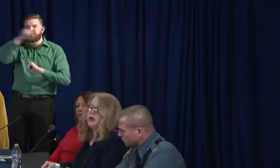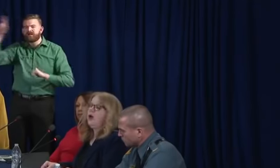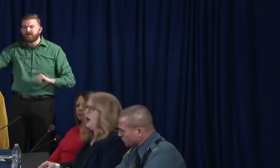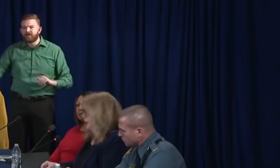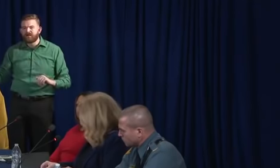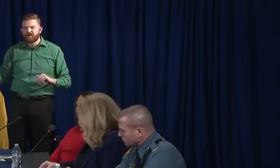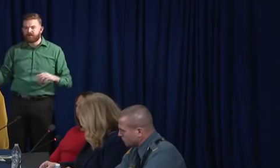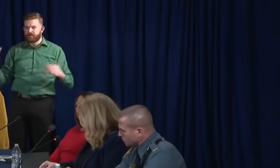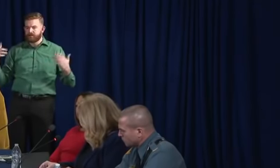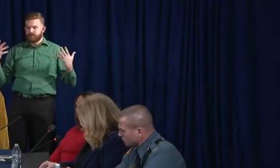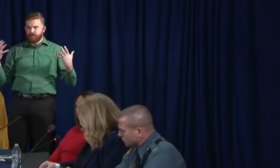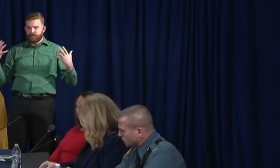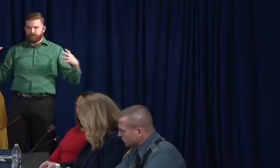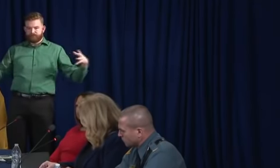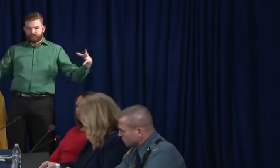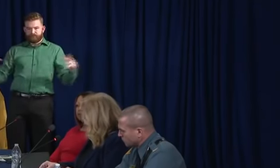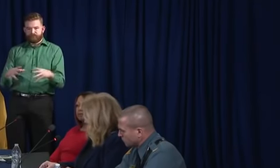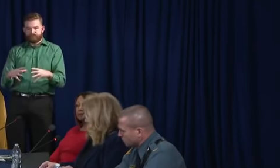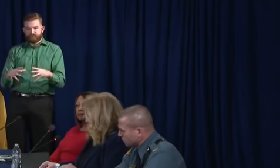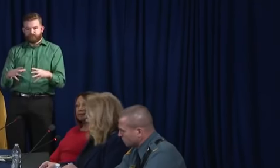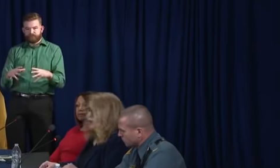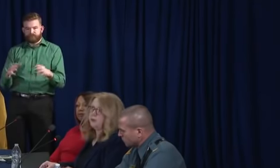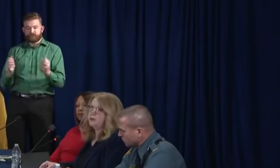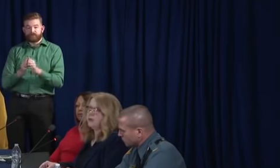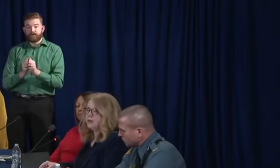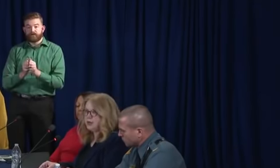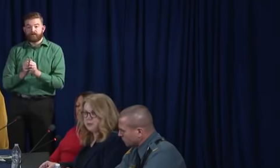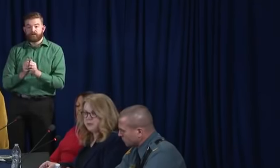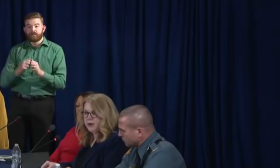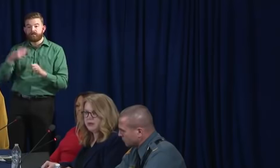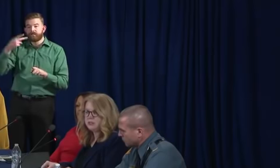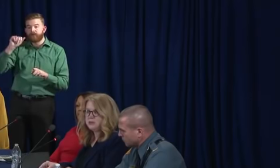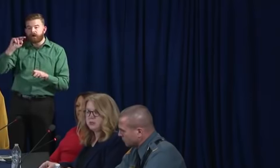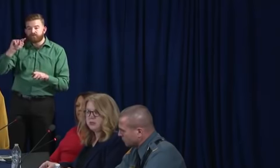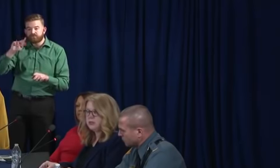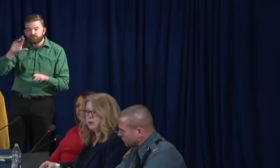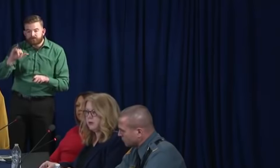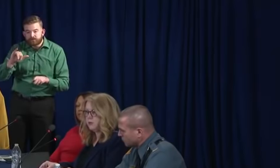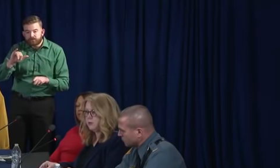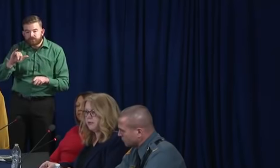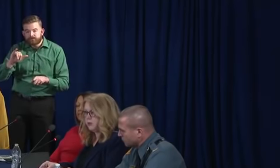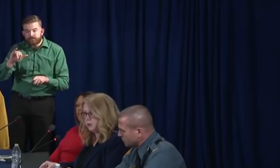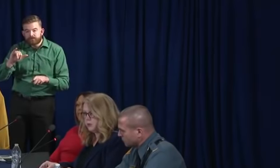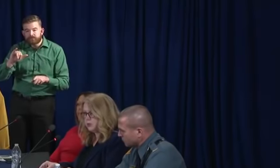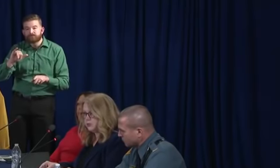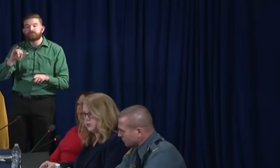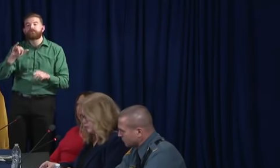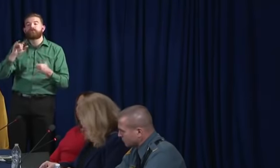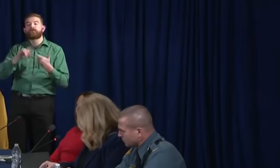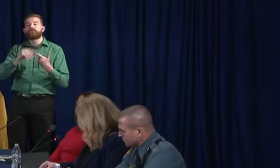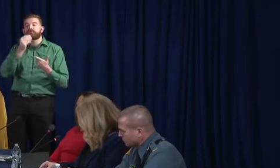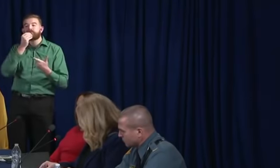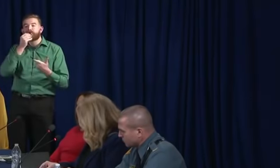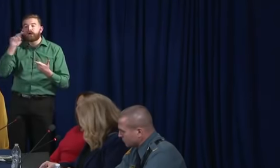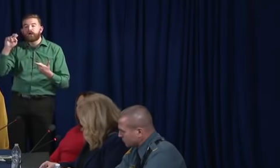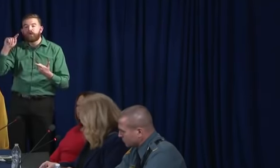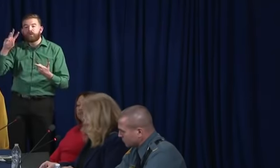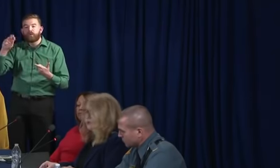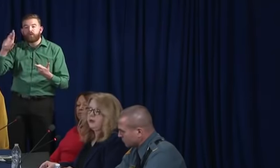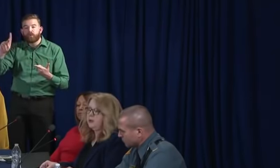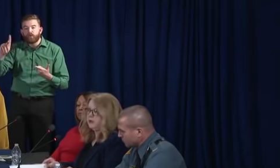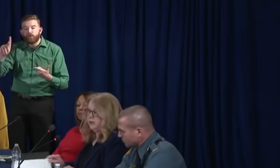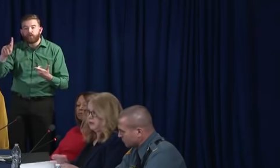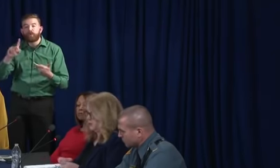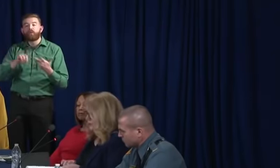Network community, and we had a call with more than 100 providers this morning who provide homeless shelter services and